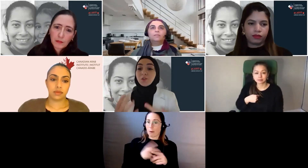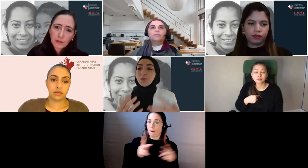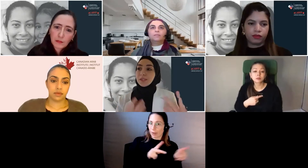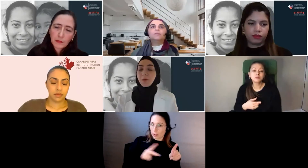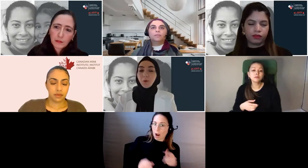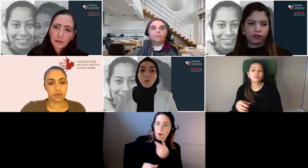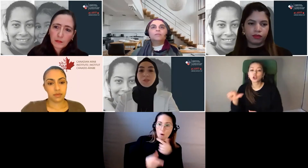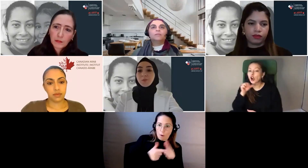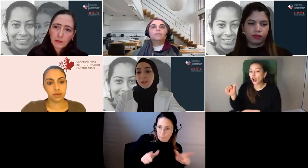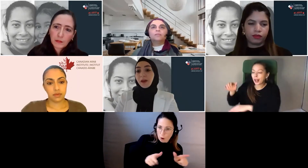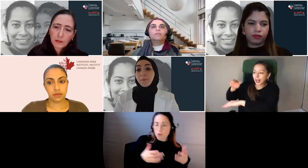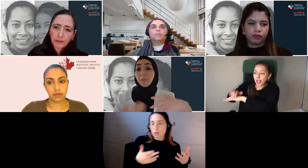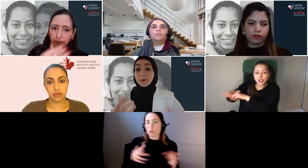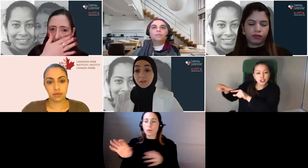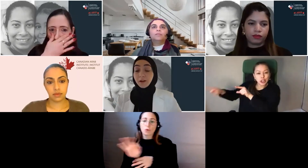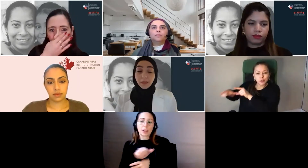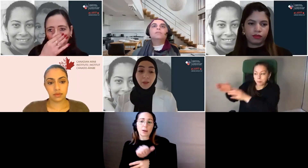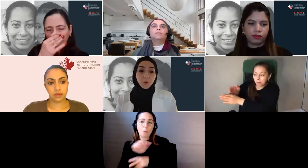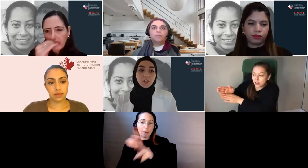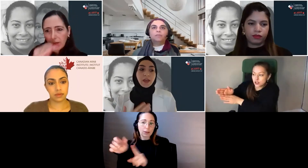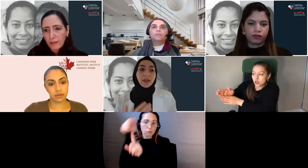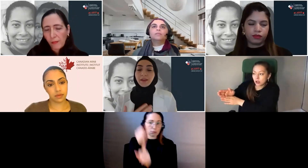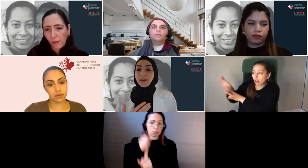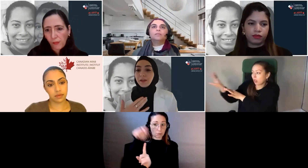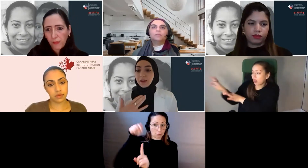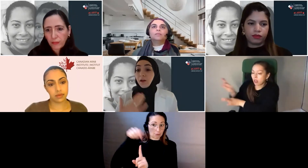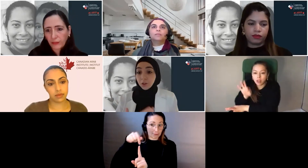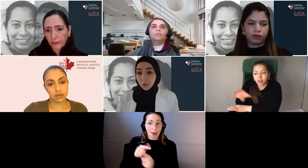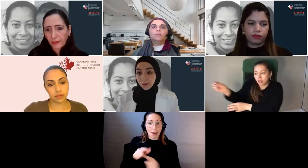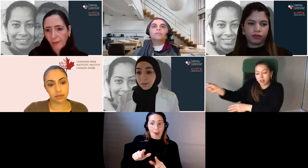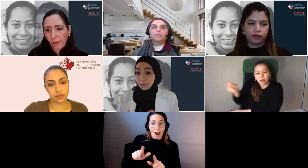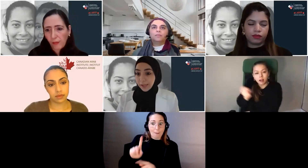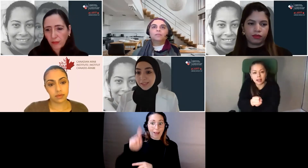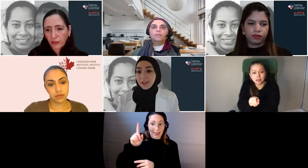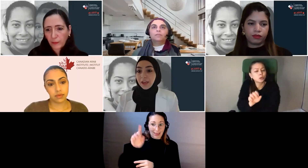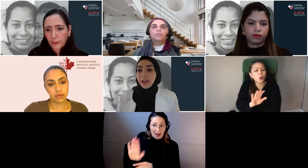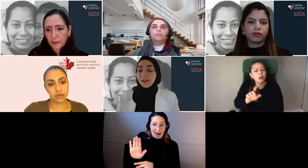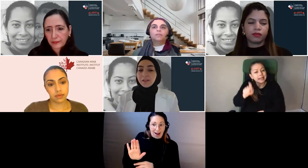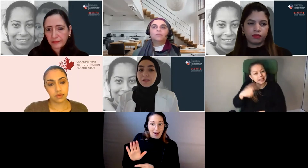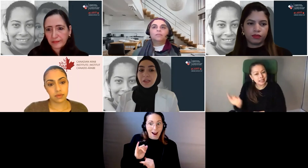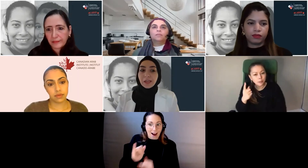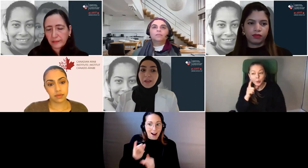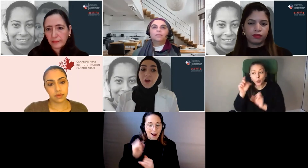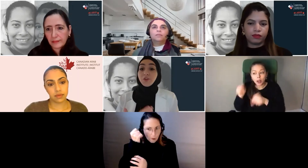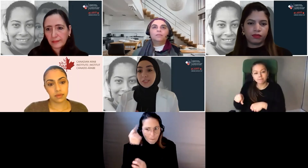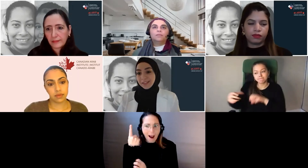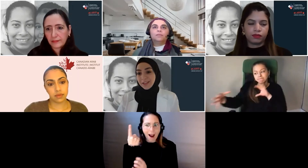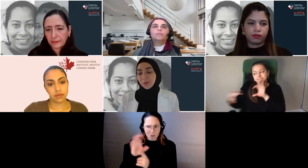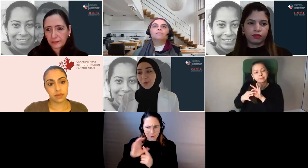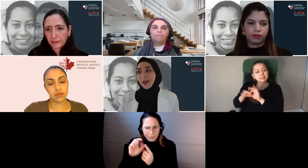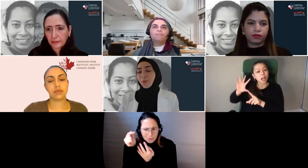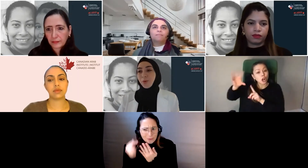or choosing someone who speaks that mother tongue language and can culturally relate and